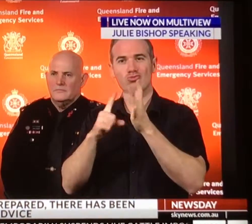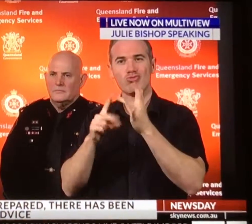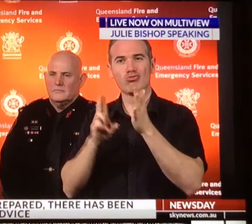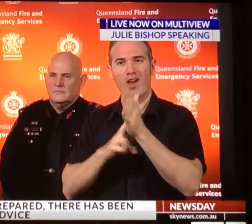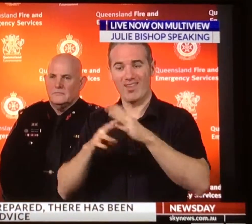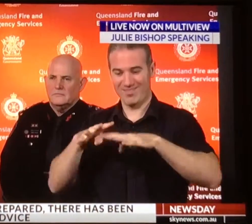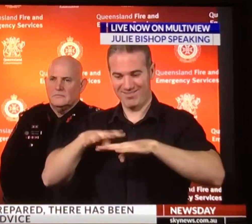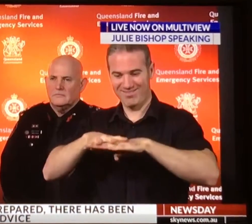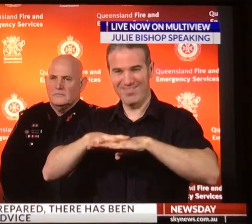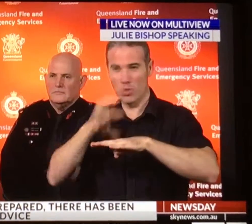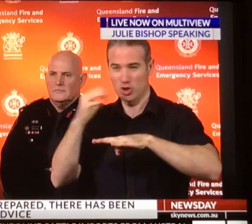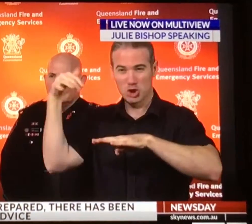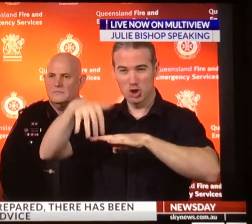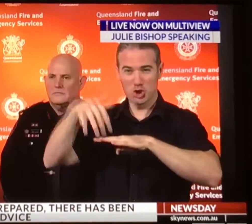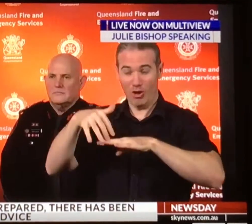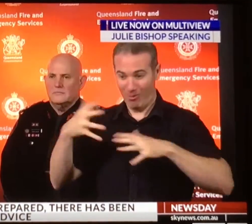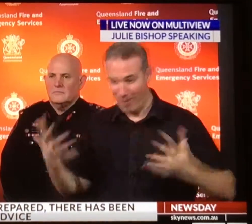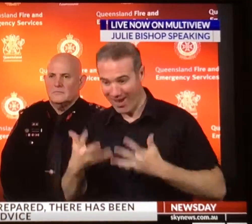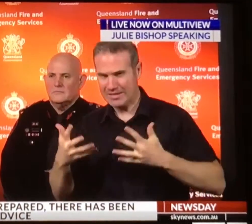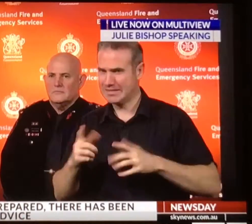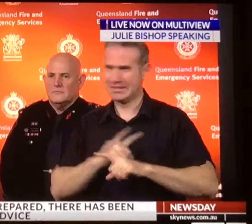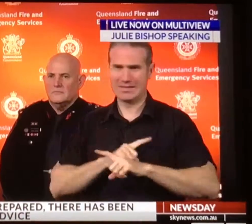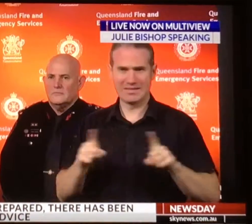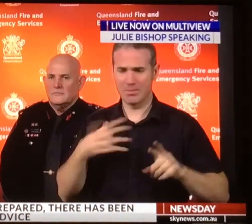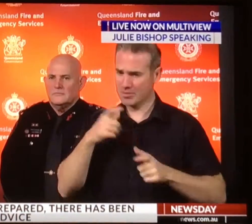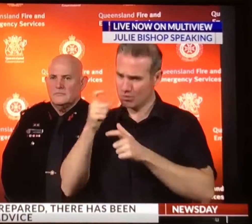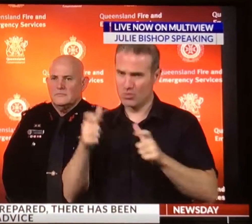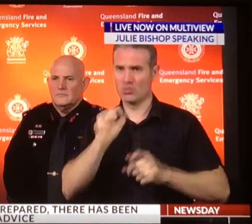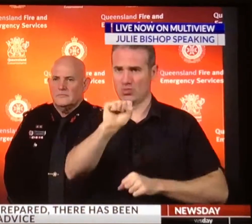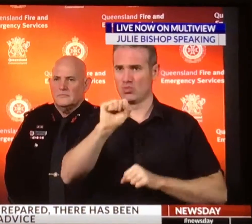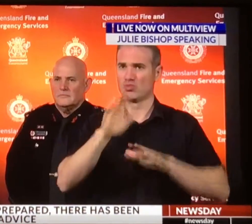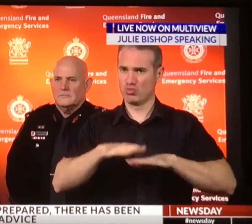are if there is significant rainfall.